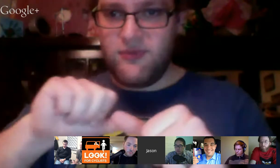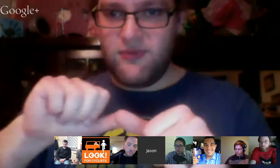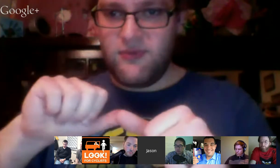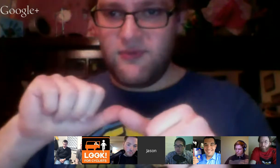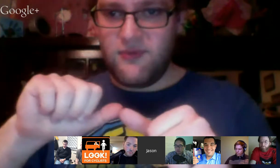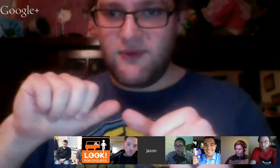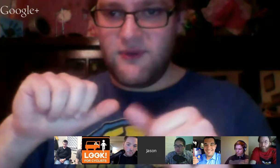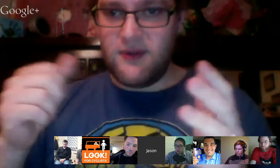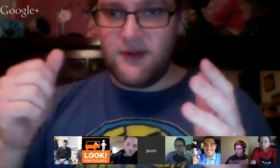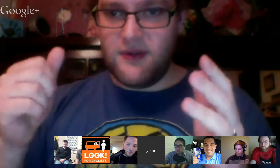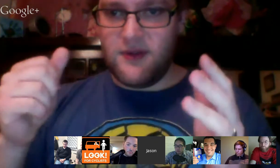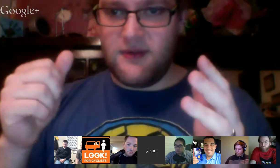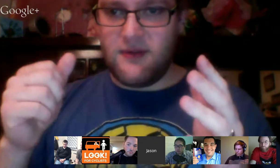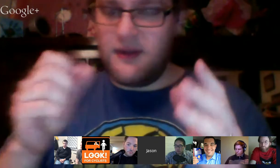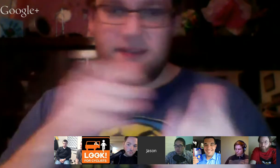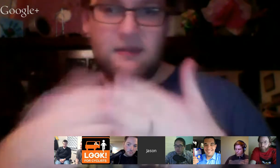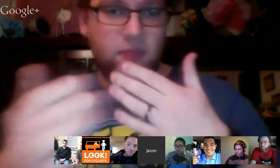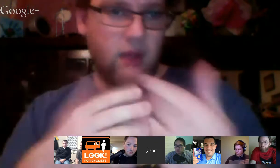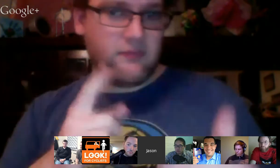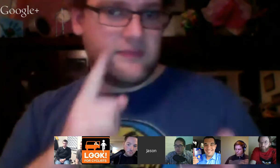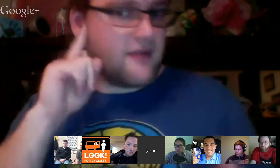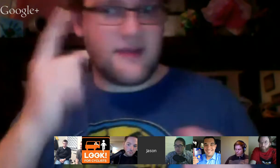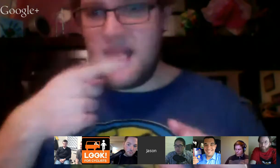now those two groups can communicate with each other.